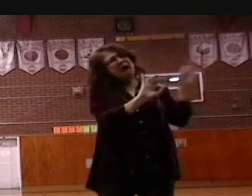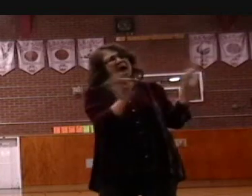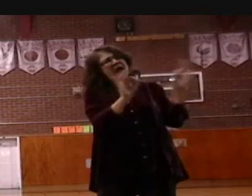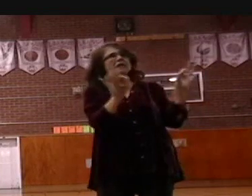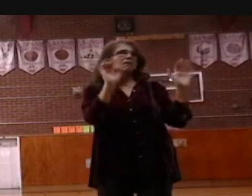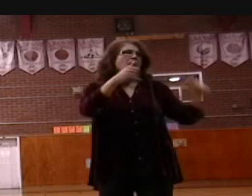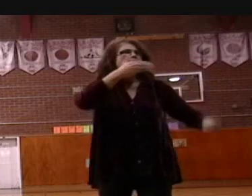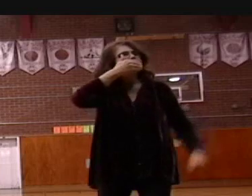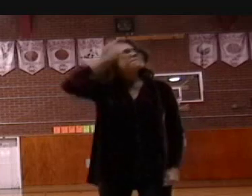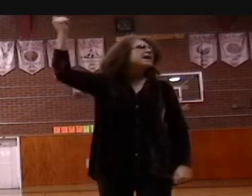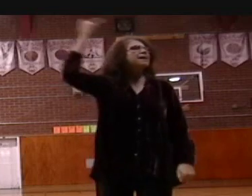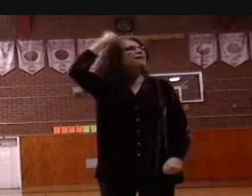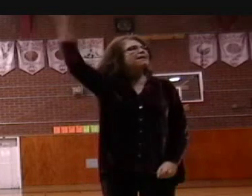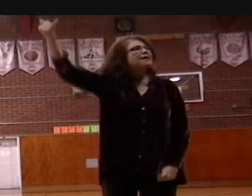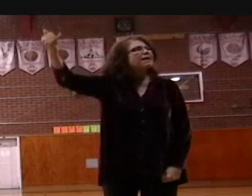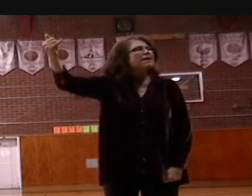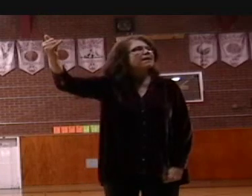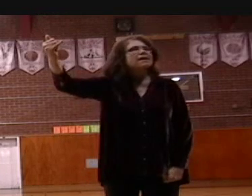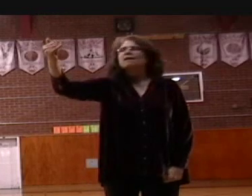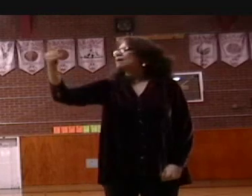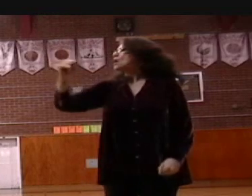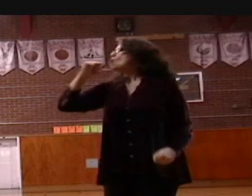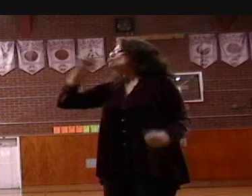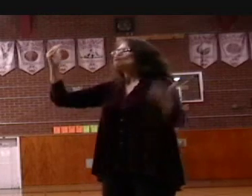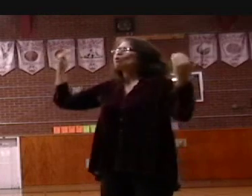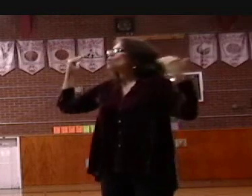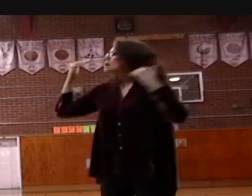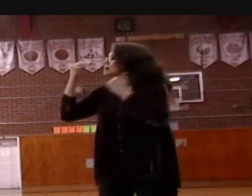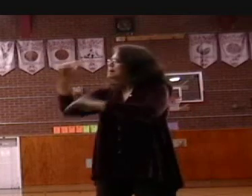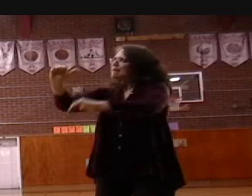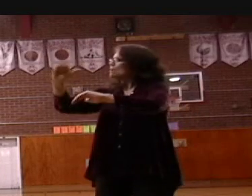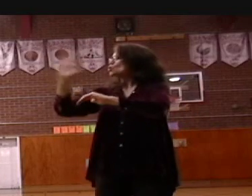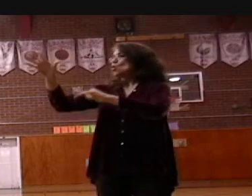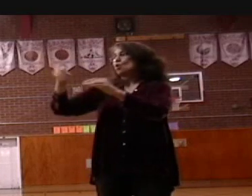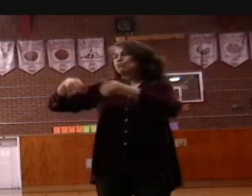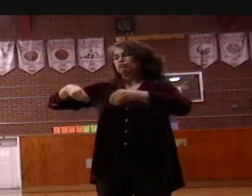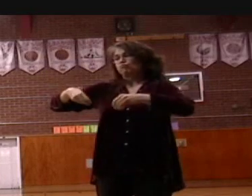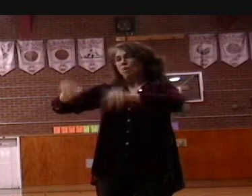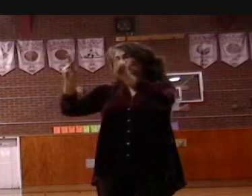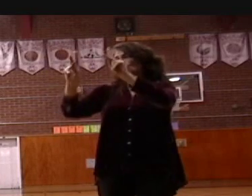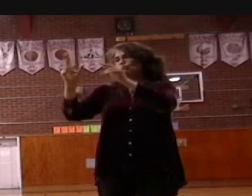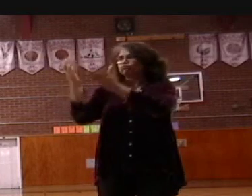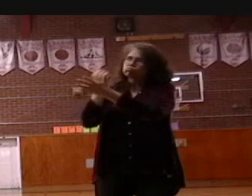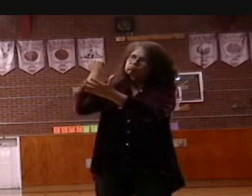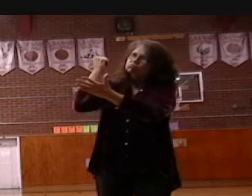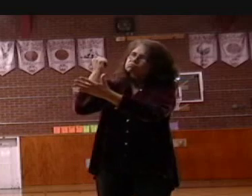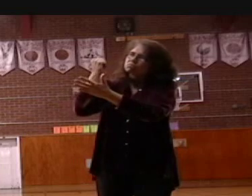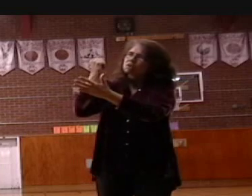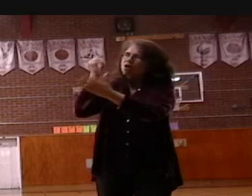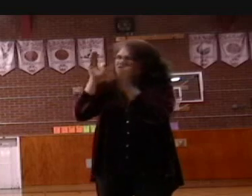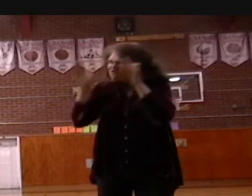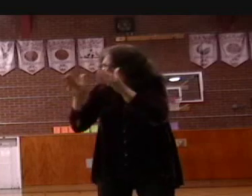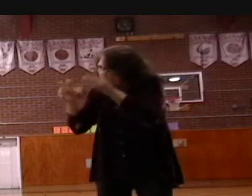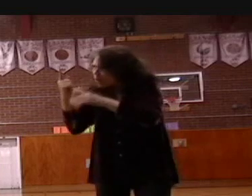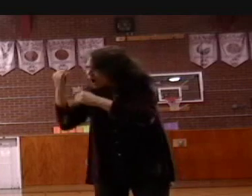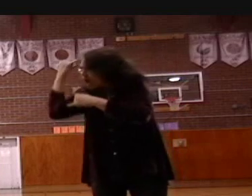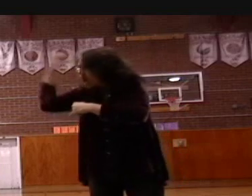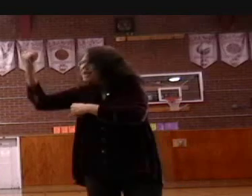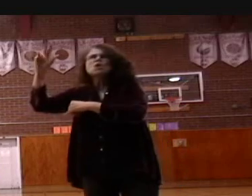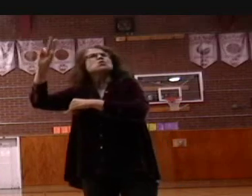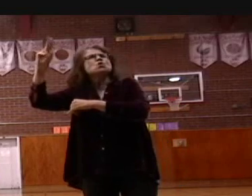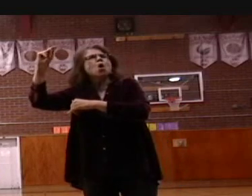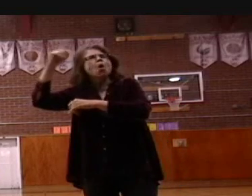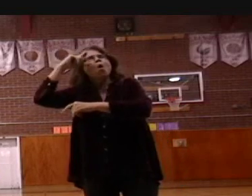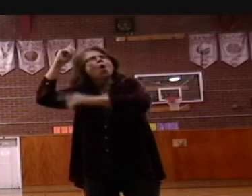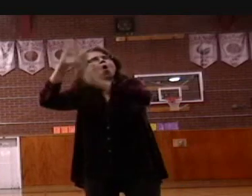And the last one, don't limit your opportunities and be too focused on one idea. Make sure that you're open